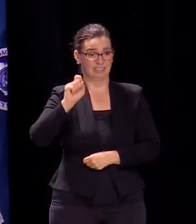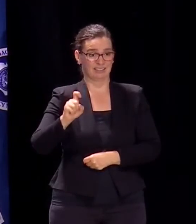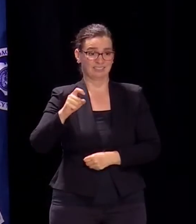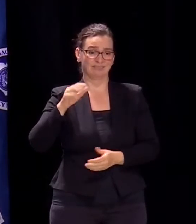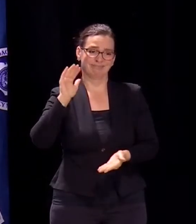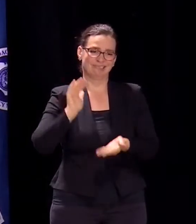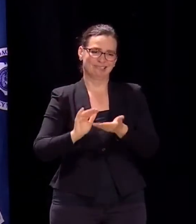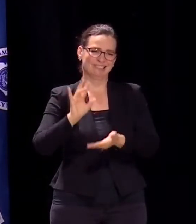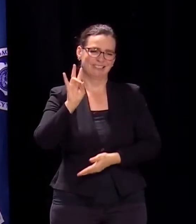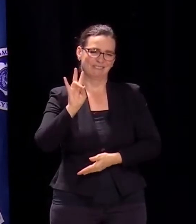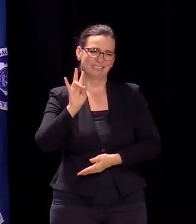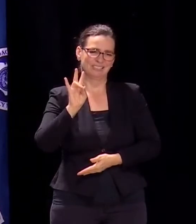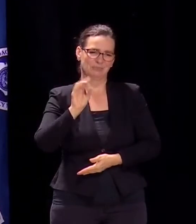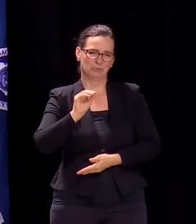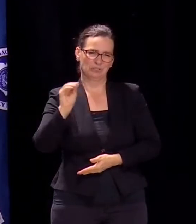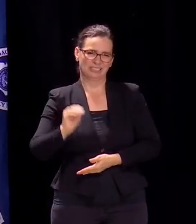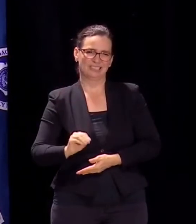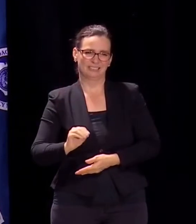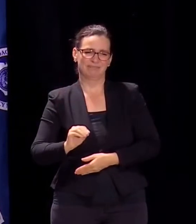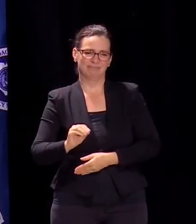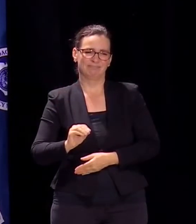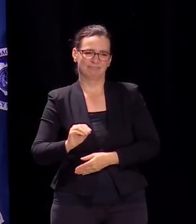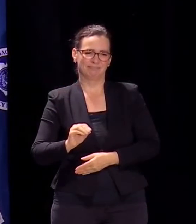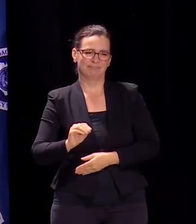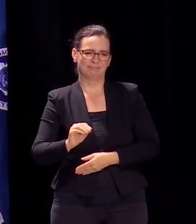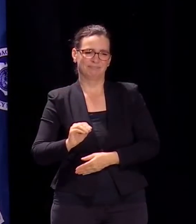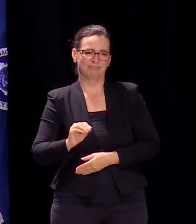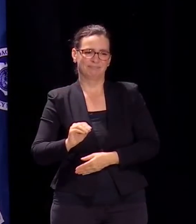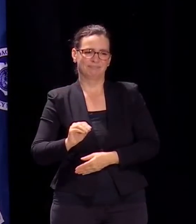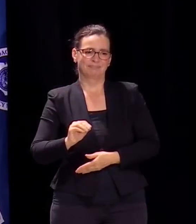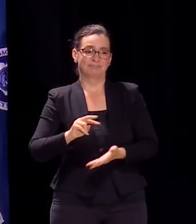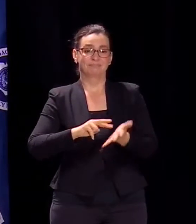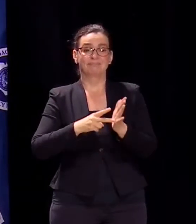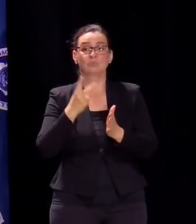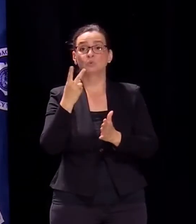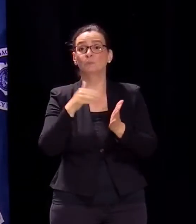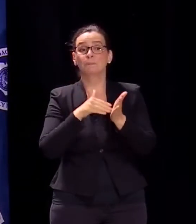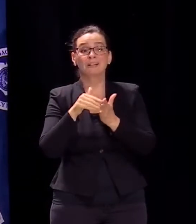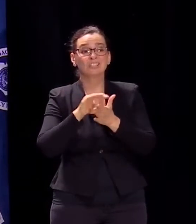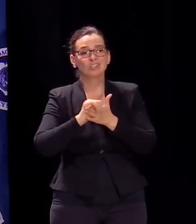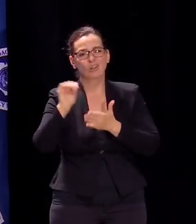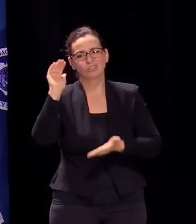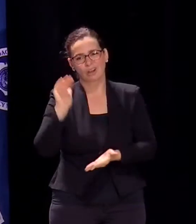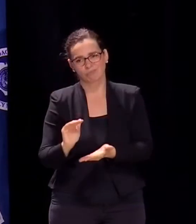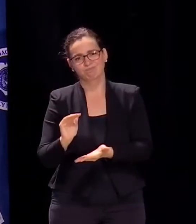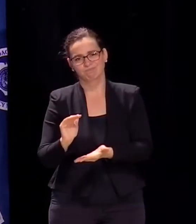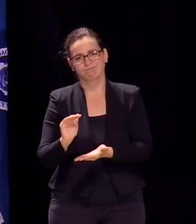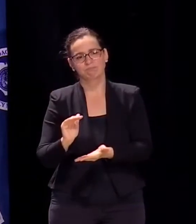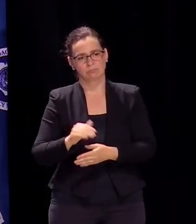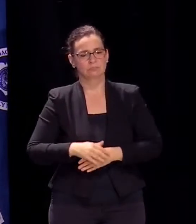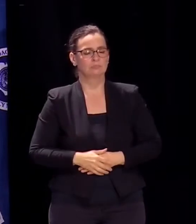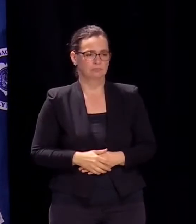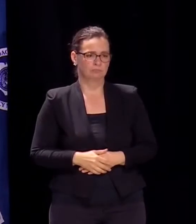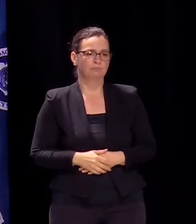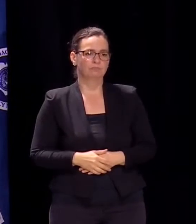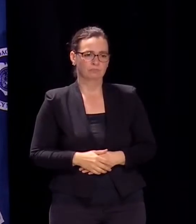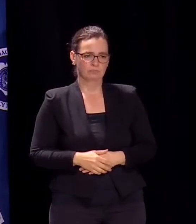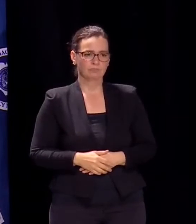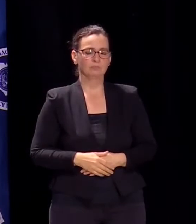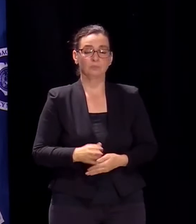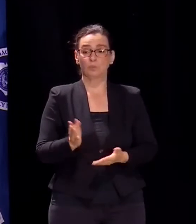we'll lose over the year. Our budget through year-to-date related to these